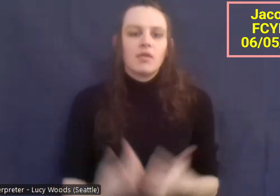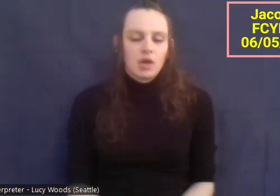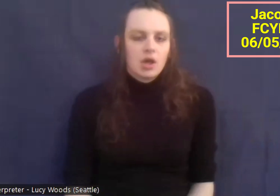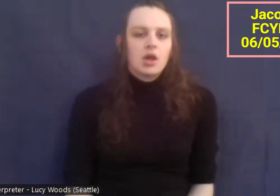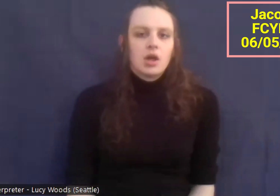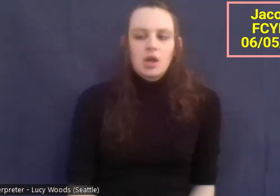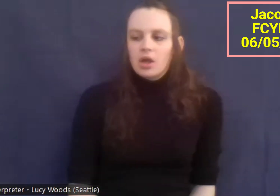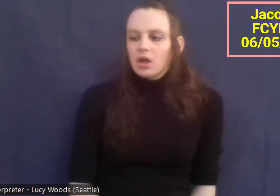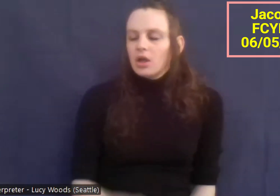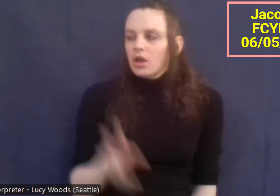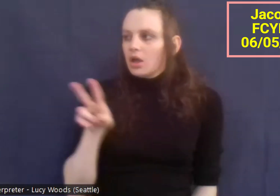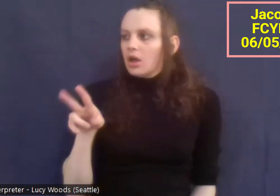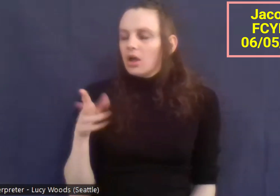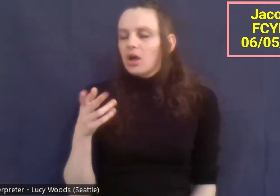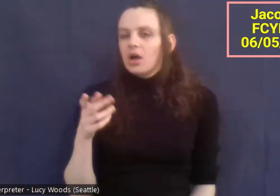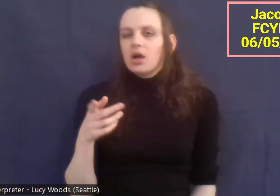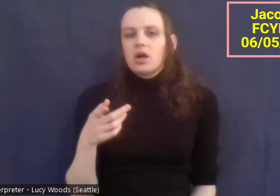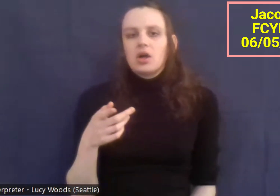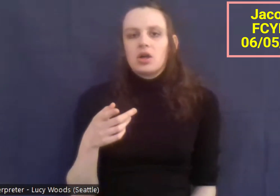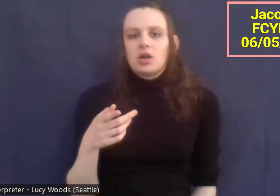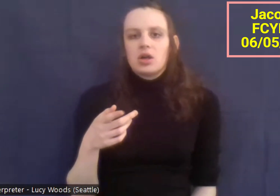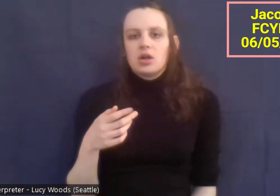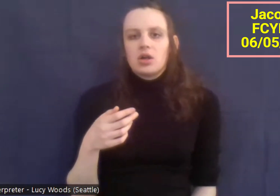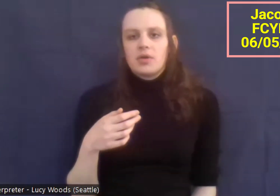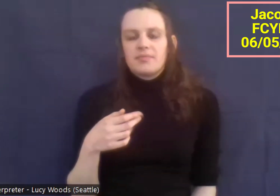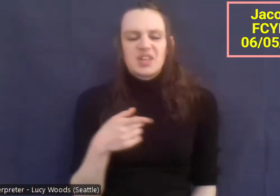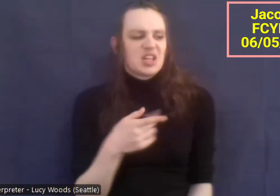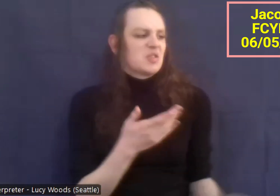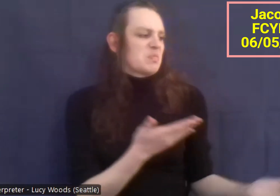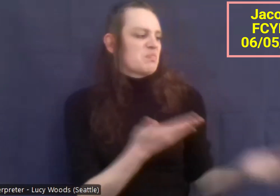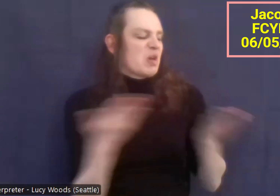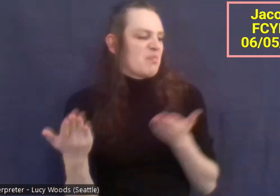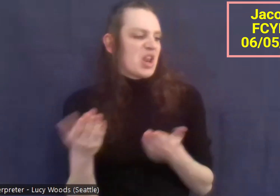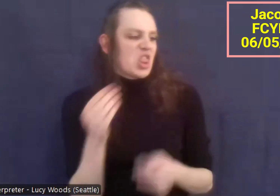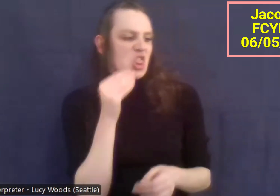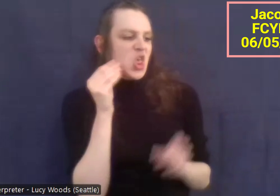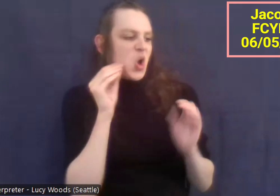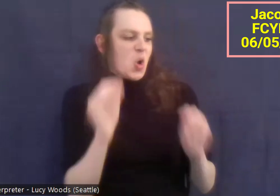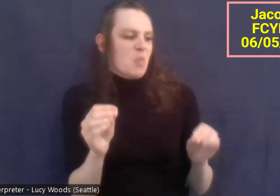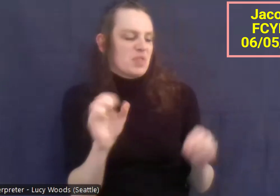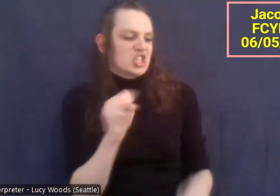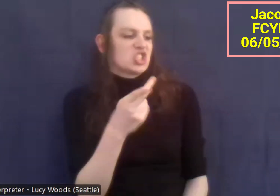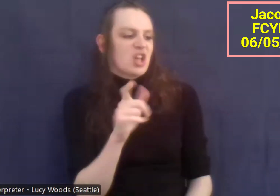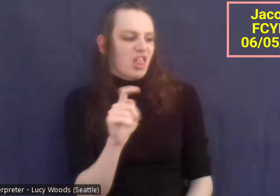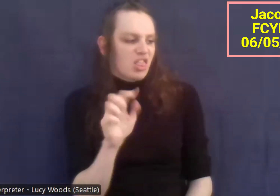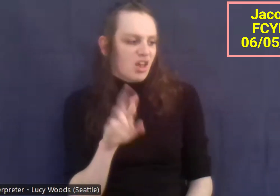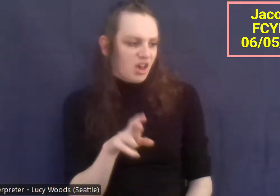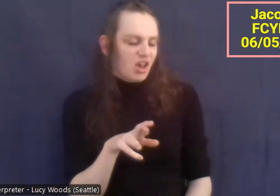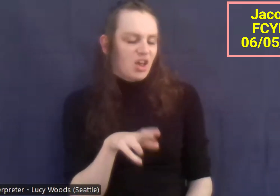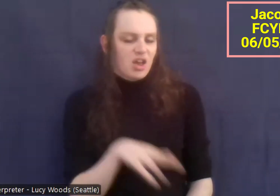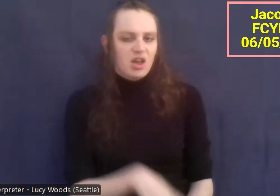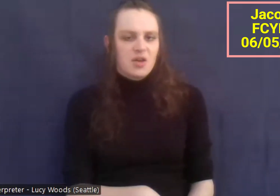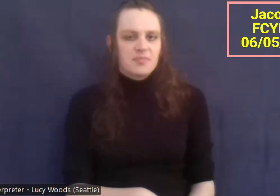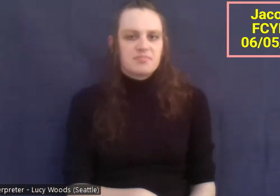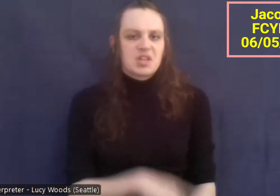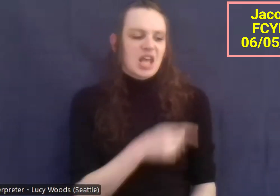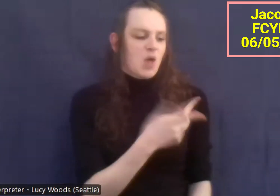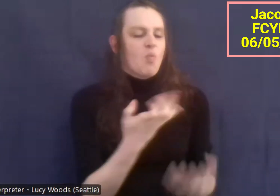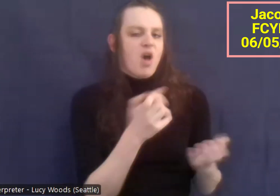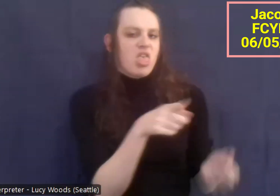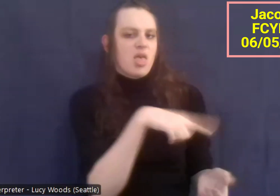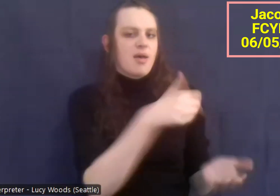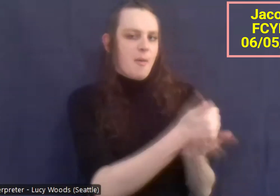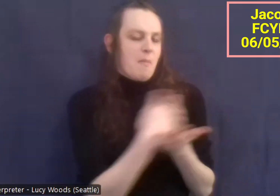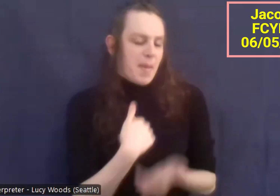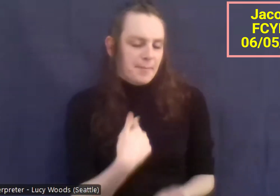looked at him and I was like, "You're supposed to be take me to that homeless shelter you talked about and make them help me." He